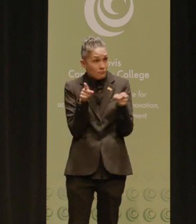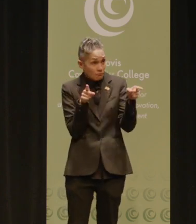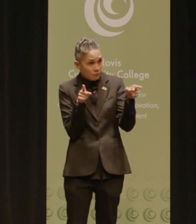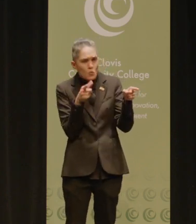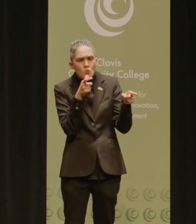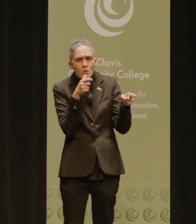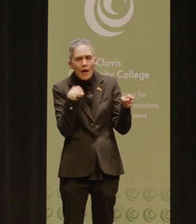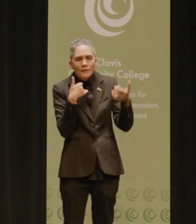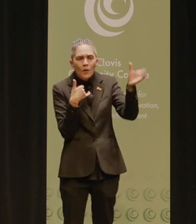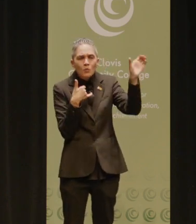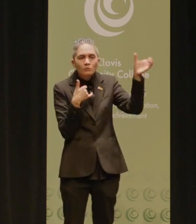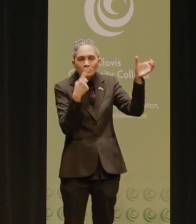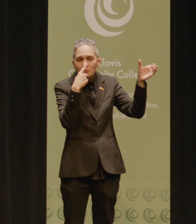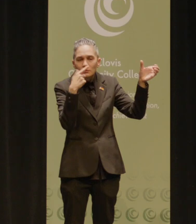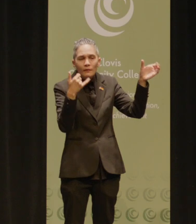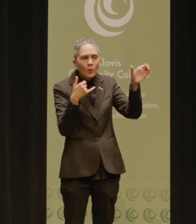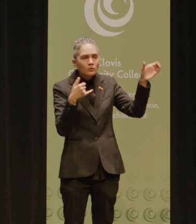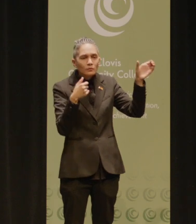you have phones? Can you take your phone out?